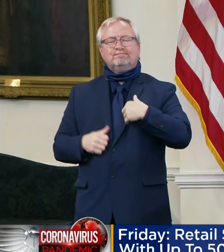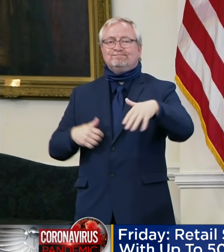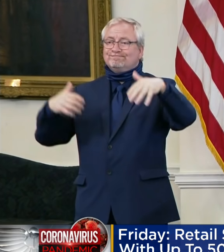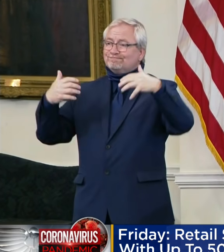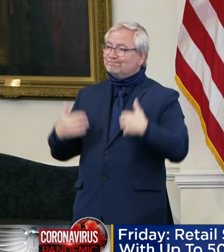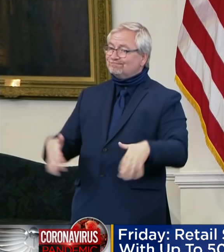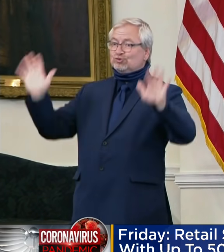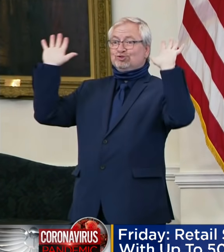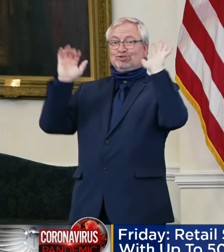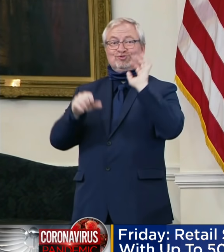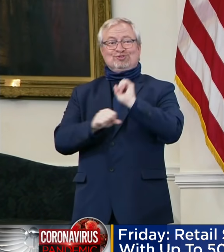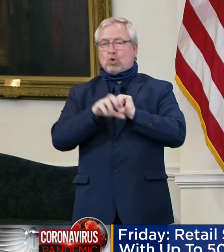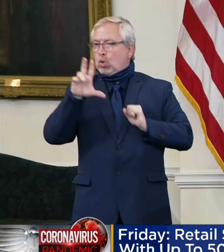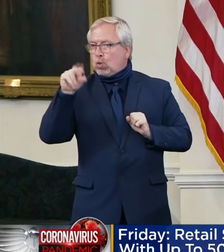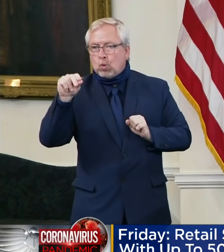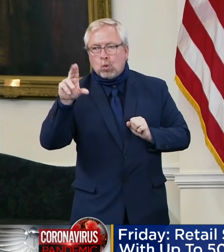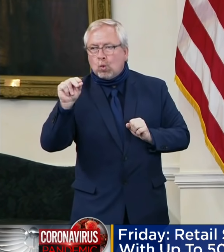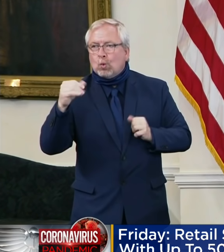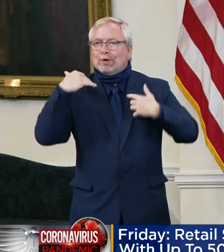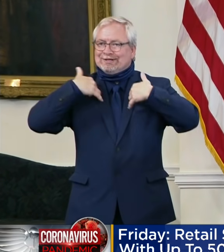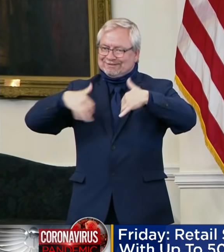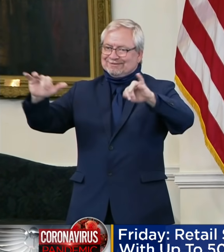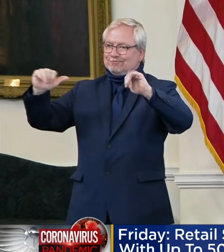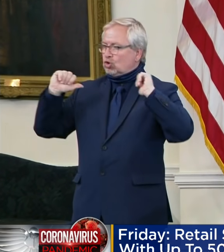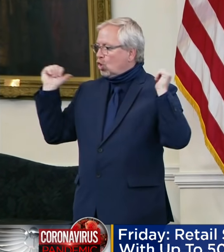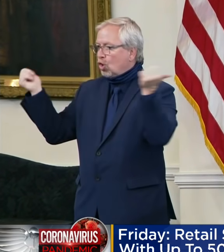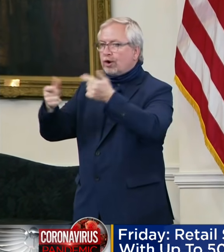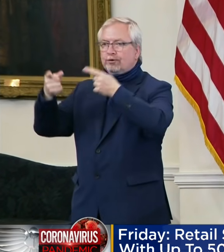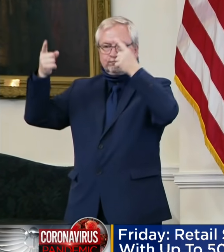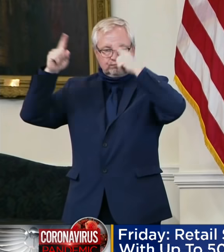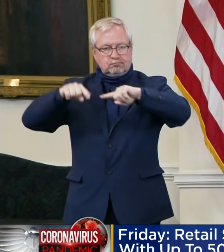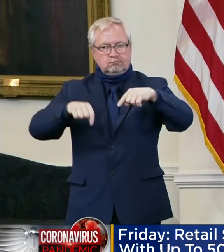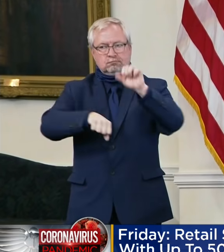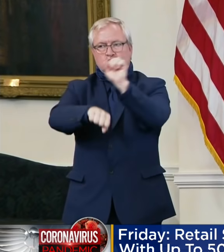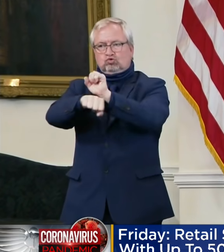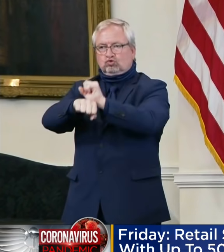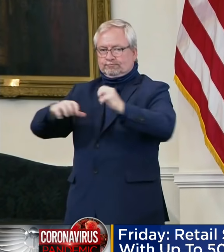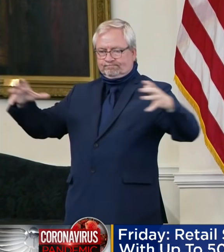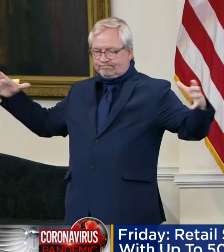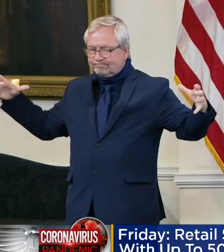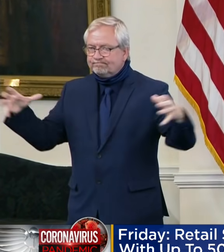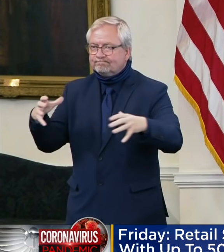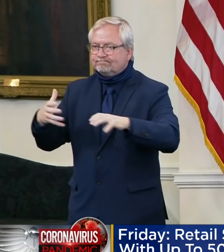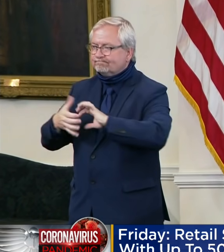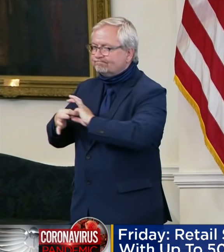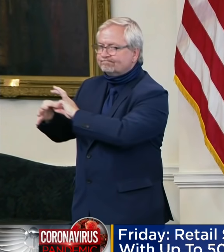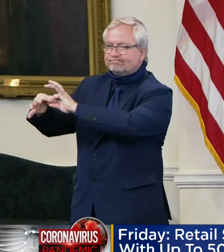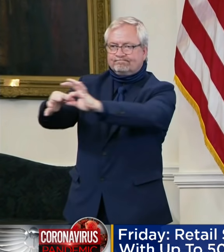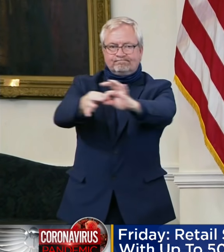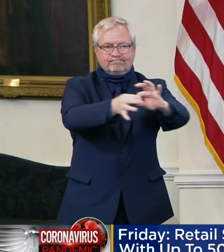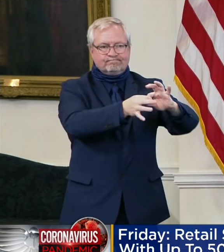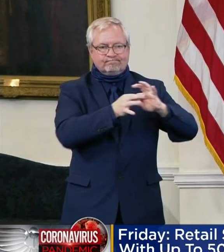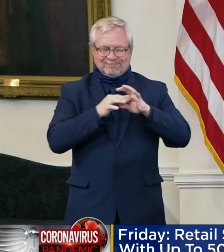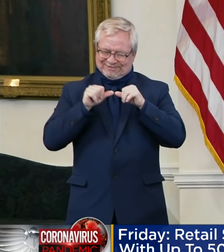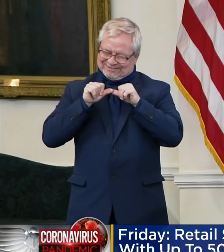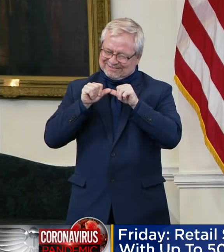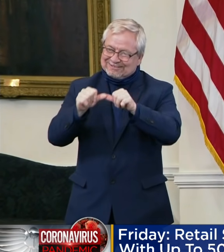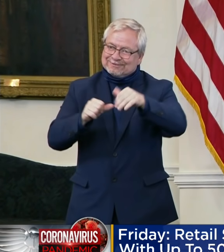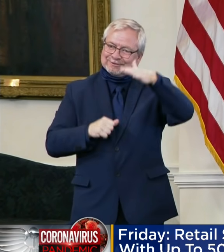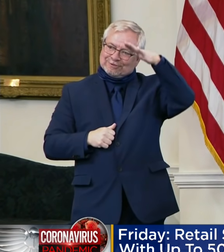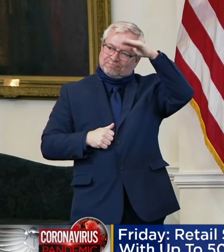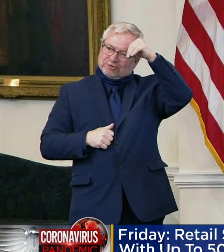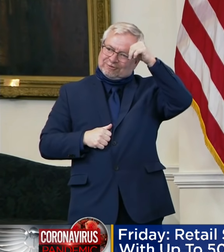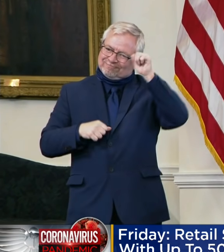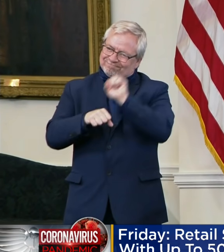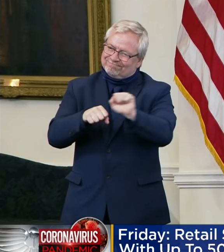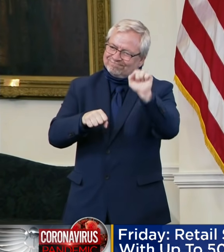all in it together. And if we stay strong, Maryland strong, we will get